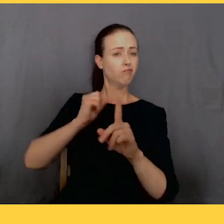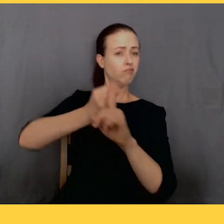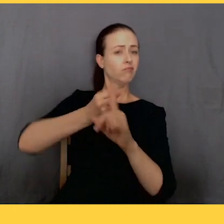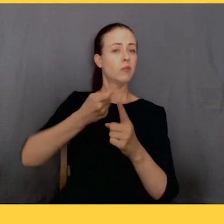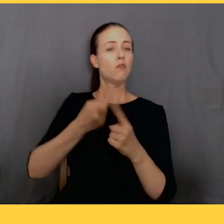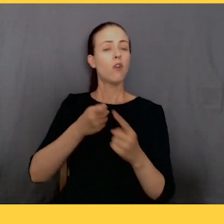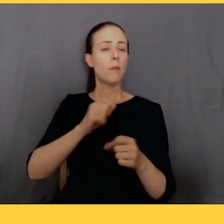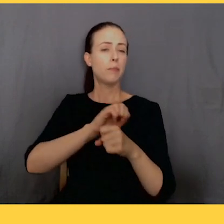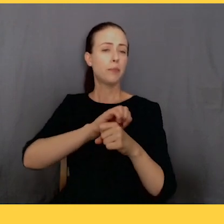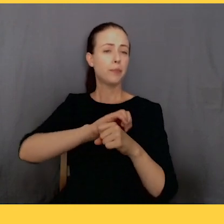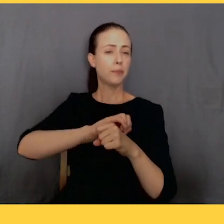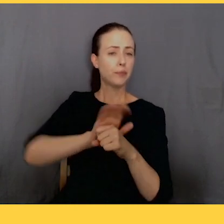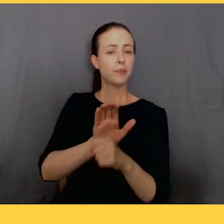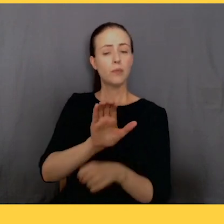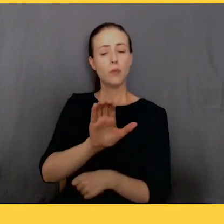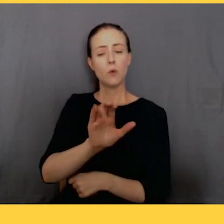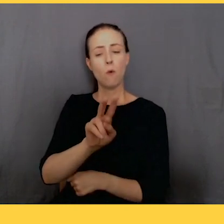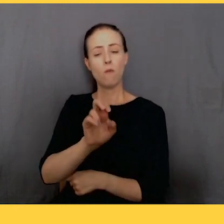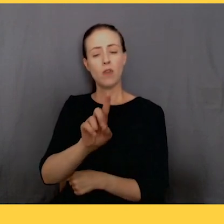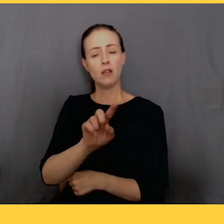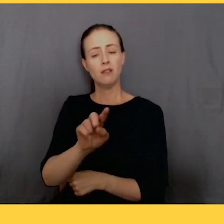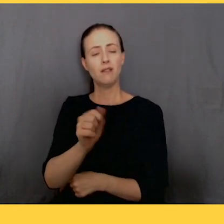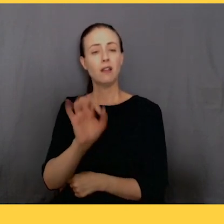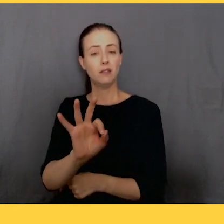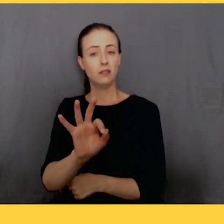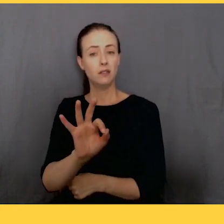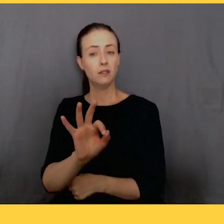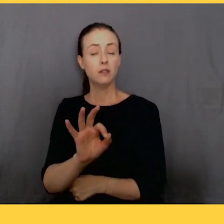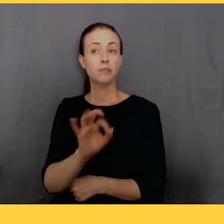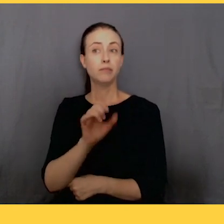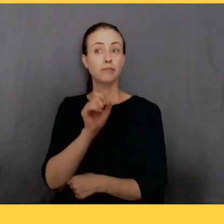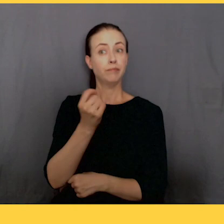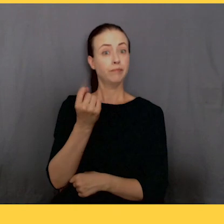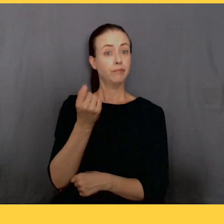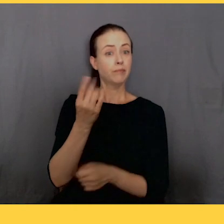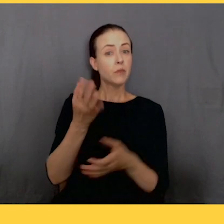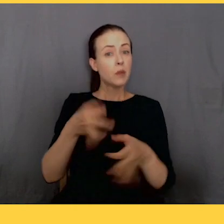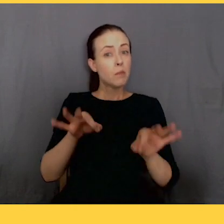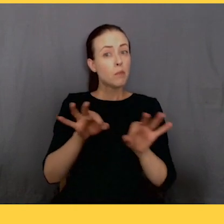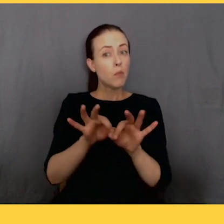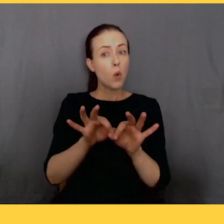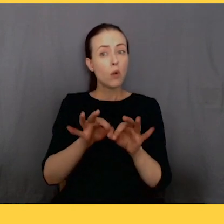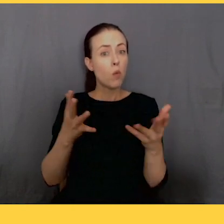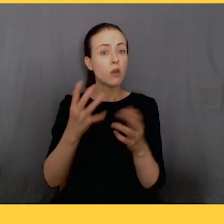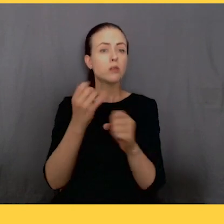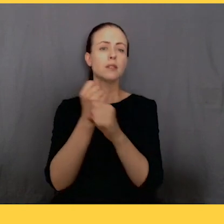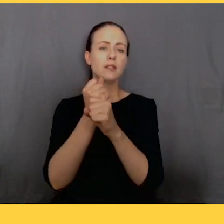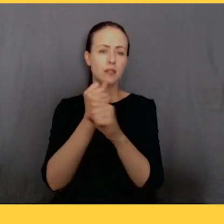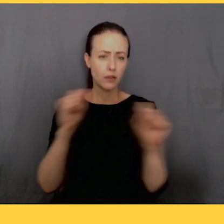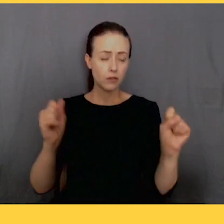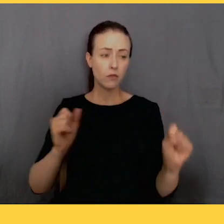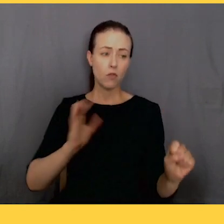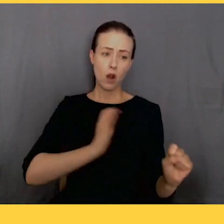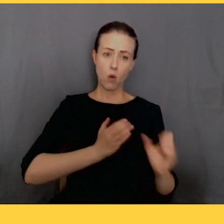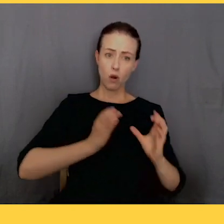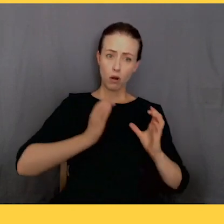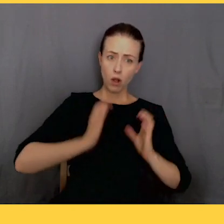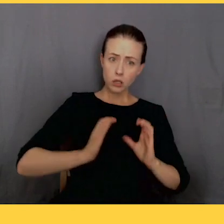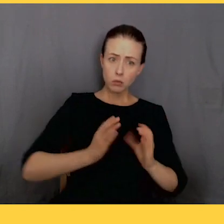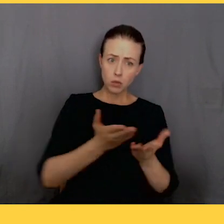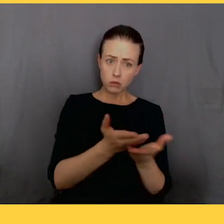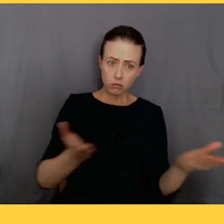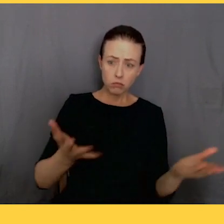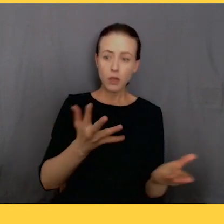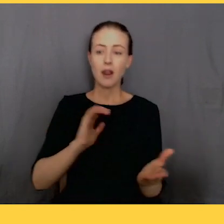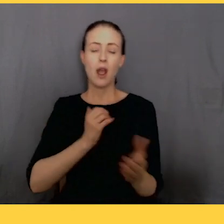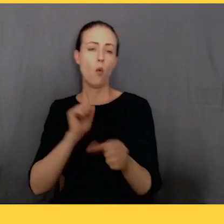before, the safety and well-being of our workers, customers, and the public remains our top priority. Safely